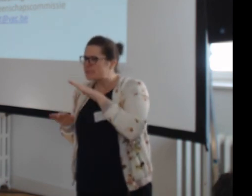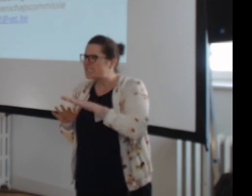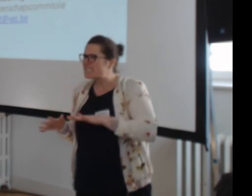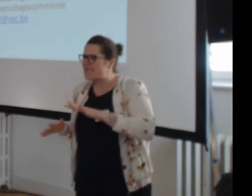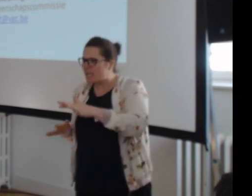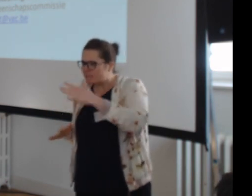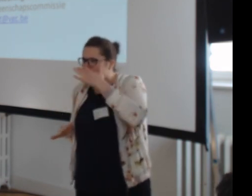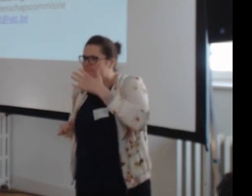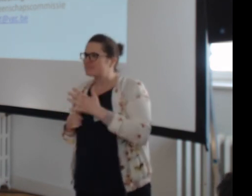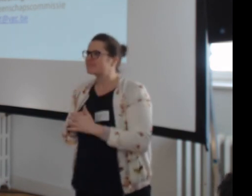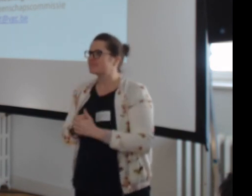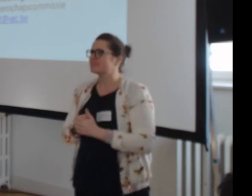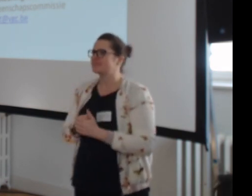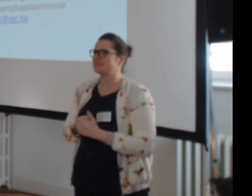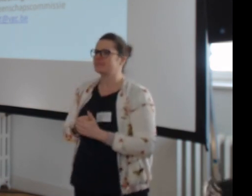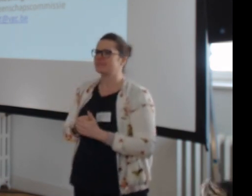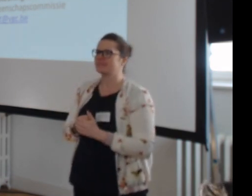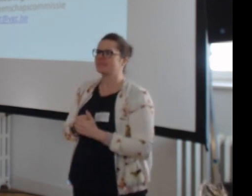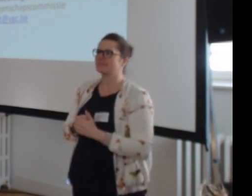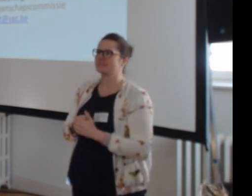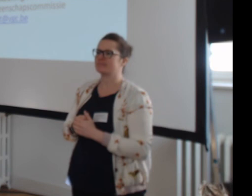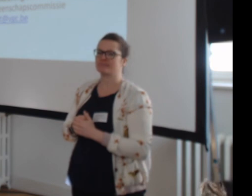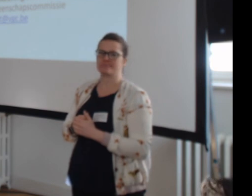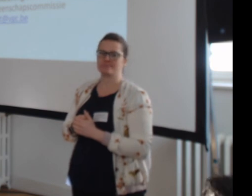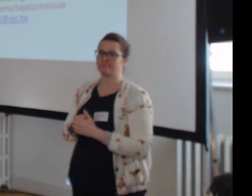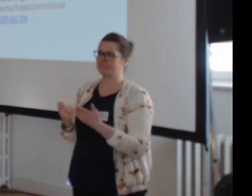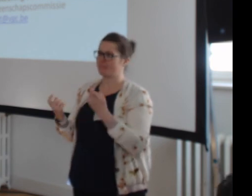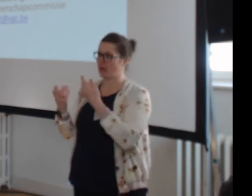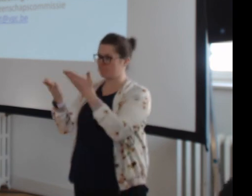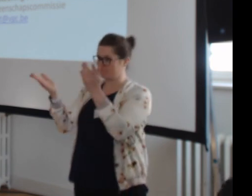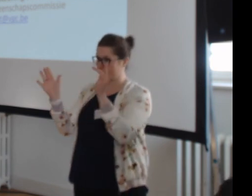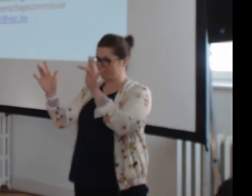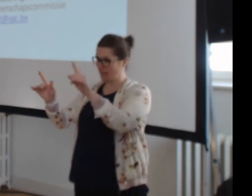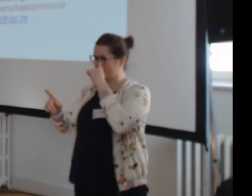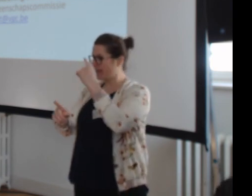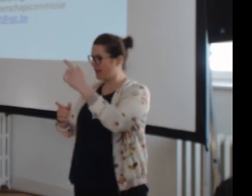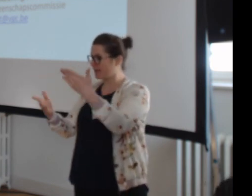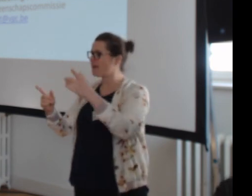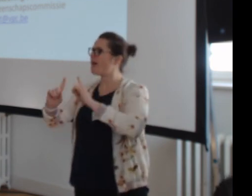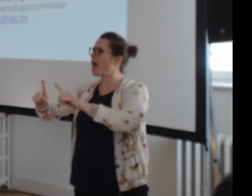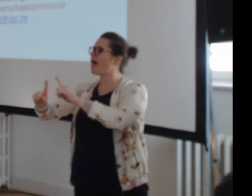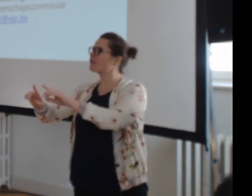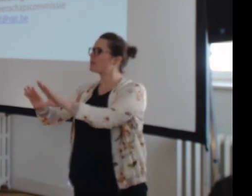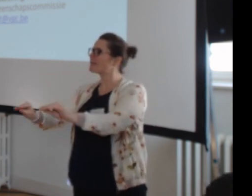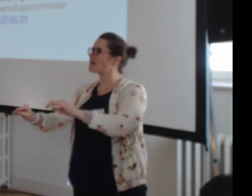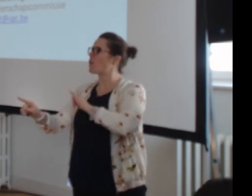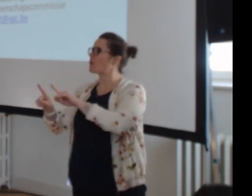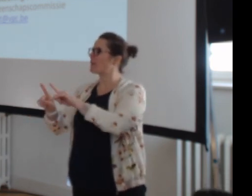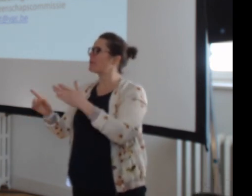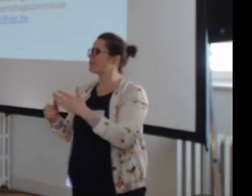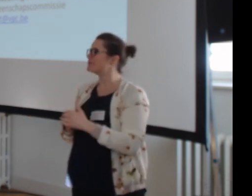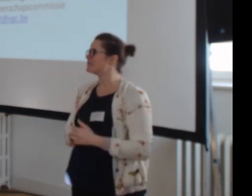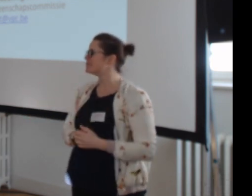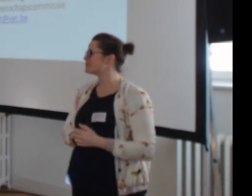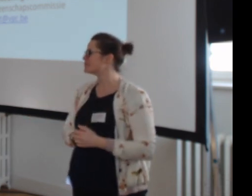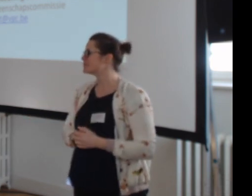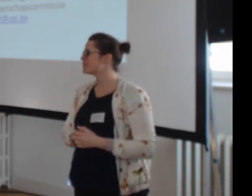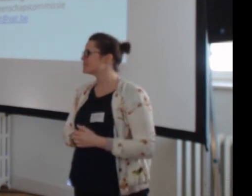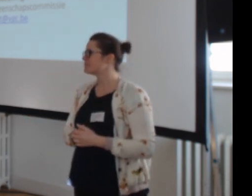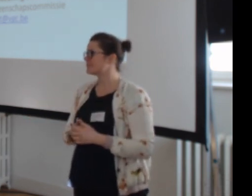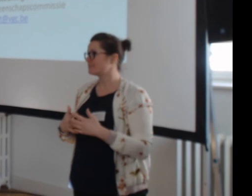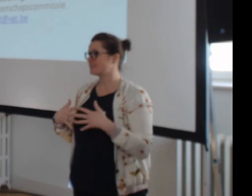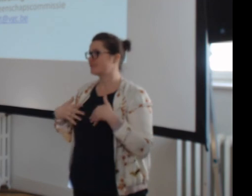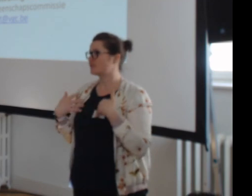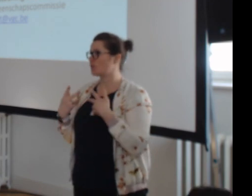sea. Just I invite you to take a look. There are also other materials from us.